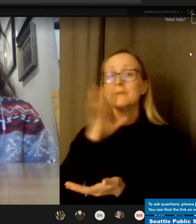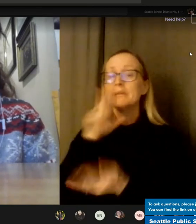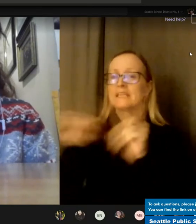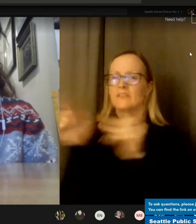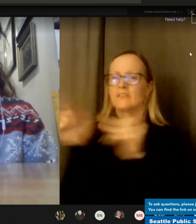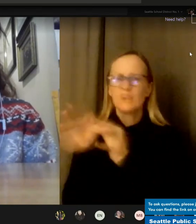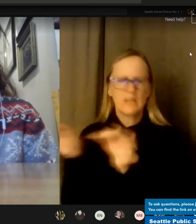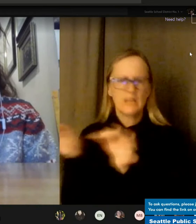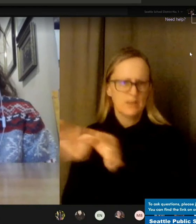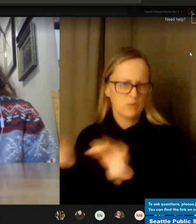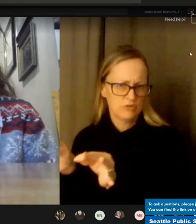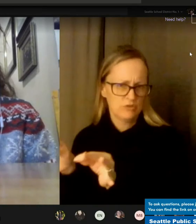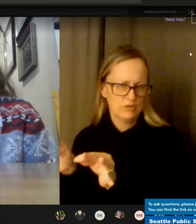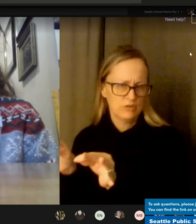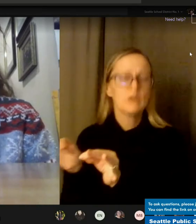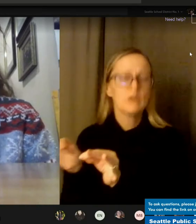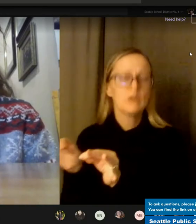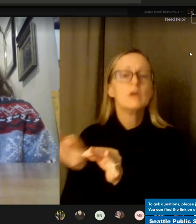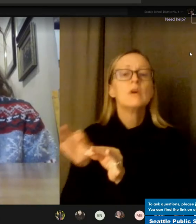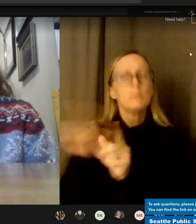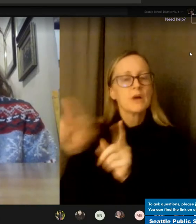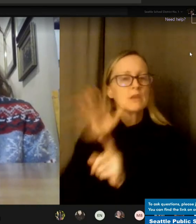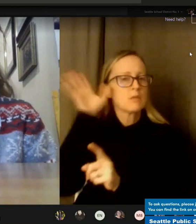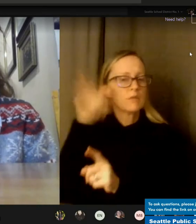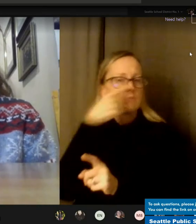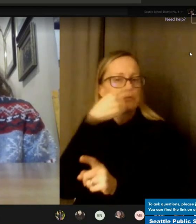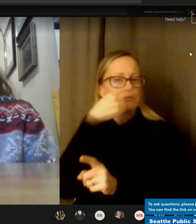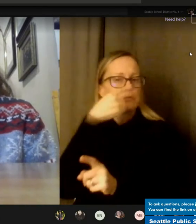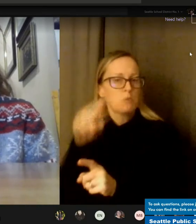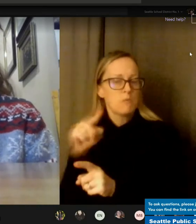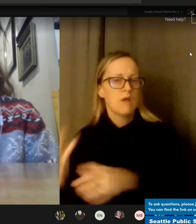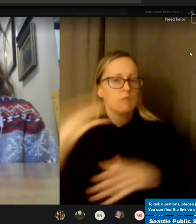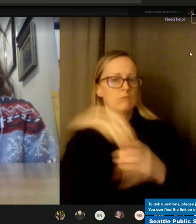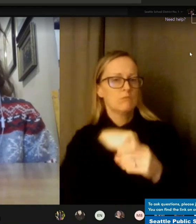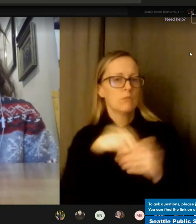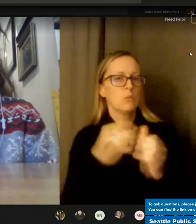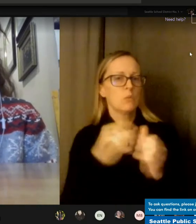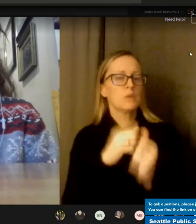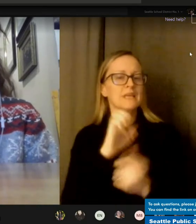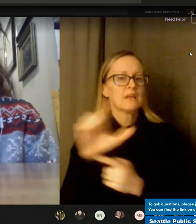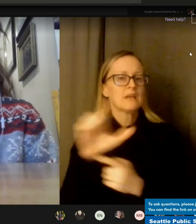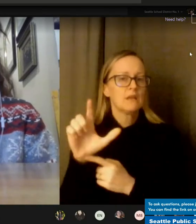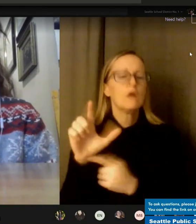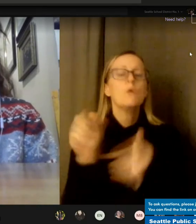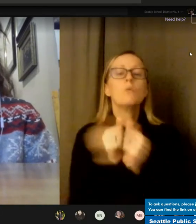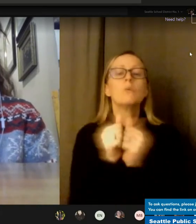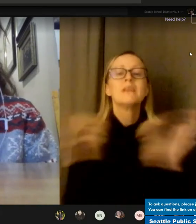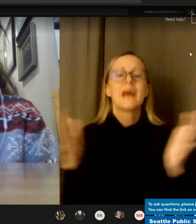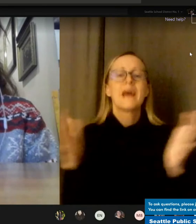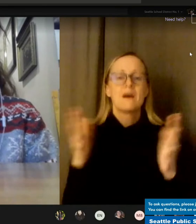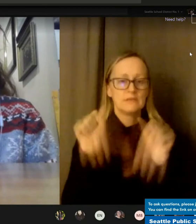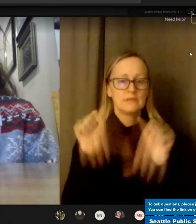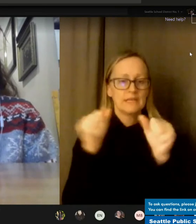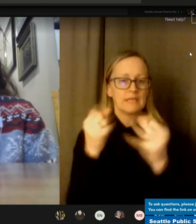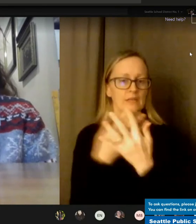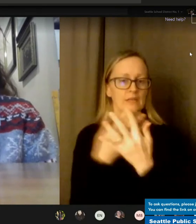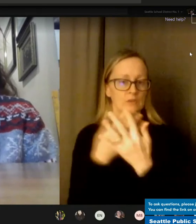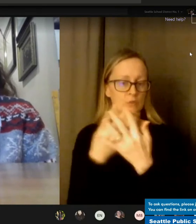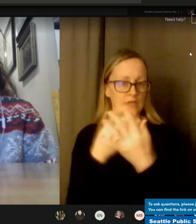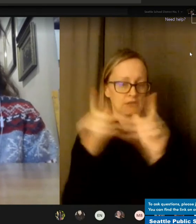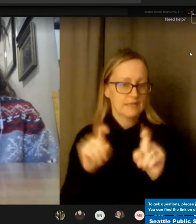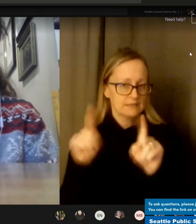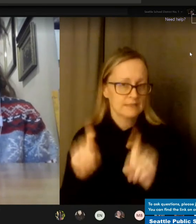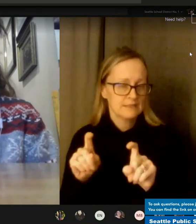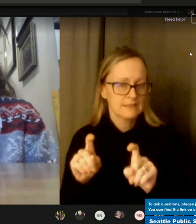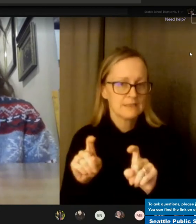for them to be included in the ELL program without taking the ELPA 21 screener. This is because our state is